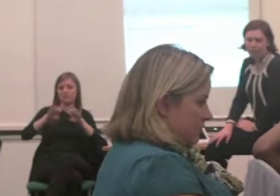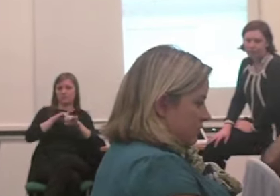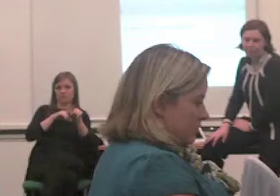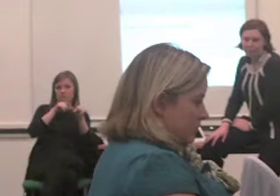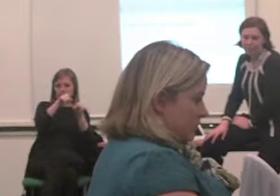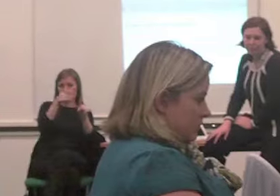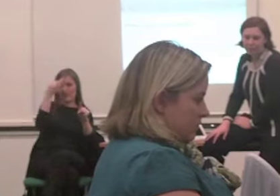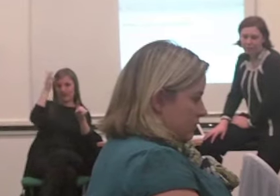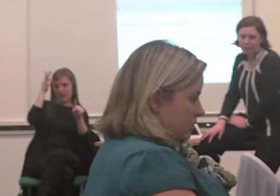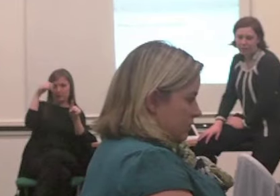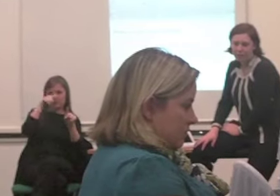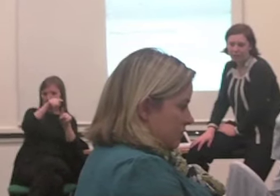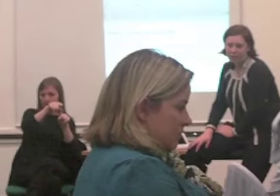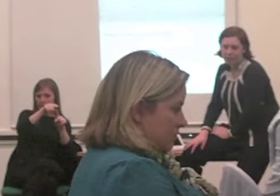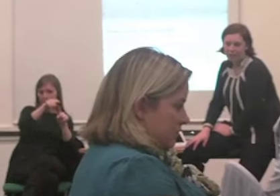council